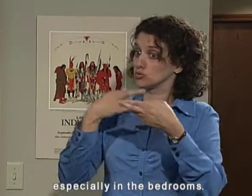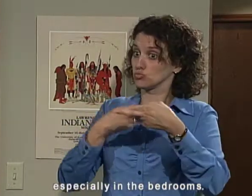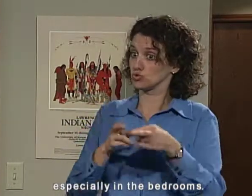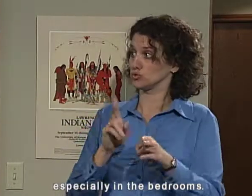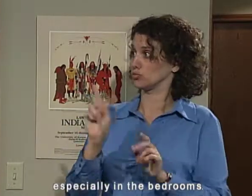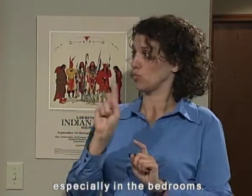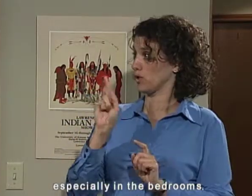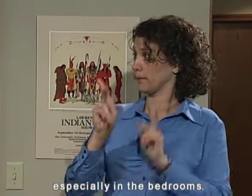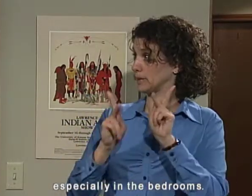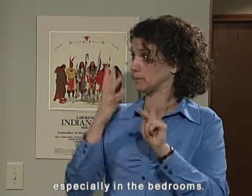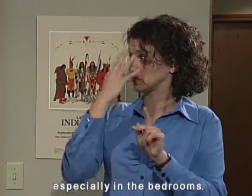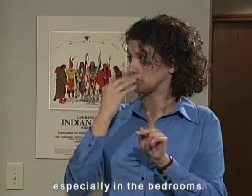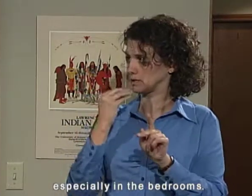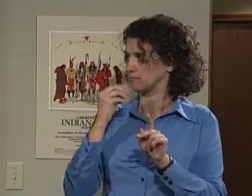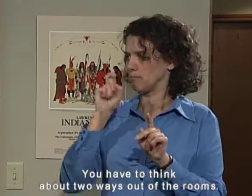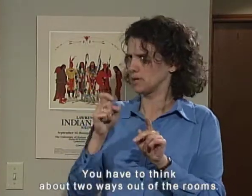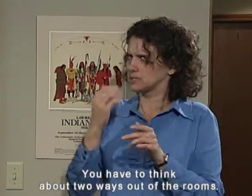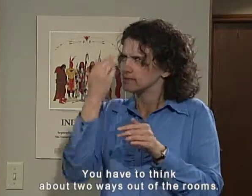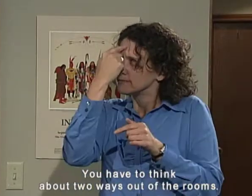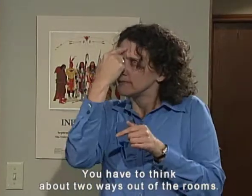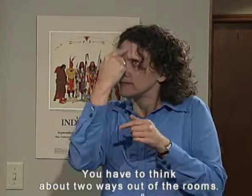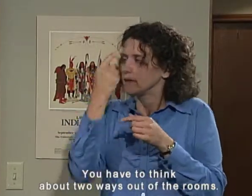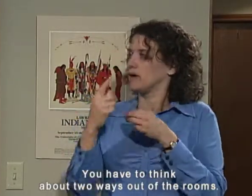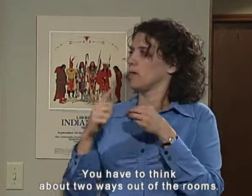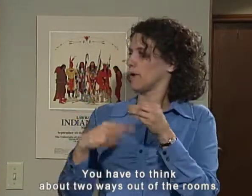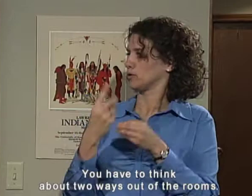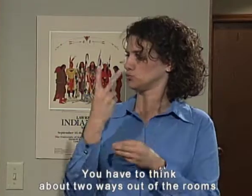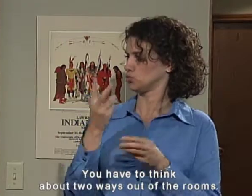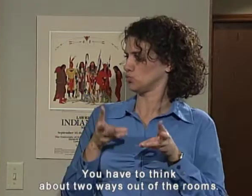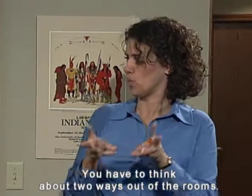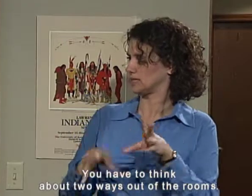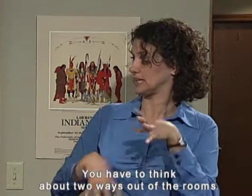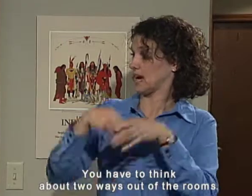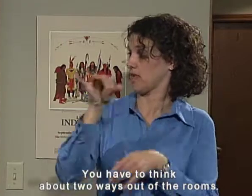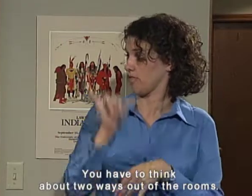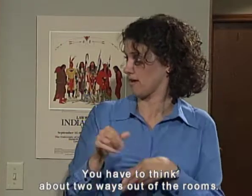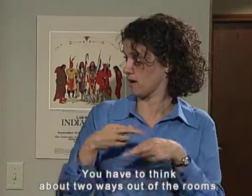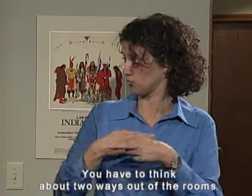especially in the bedrooms. You have to think about two ways out of the rooms.